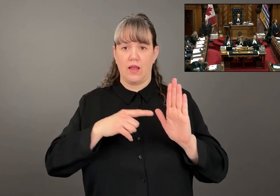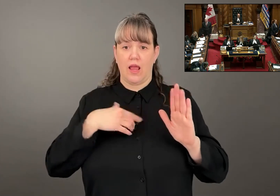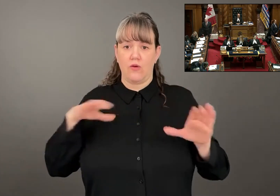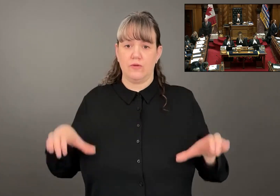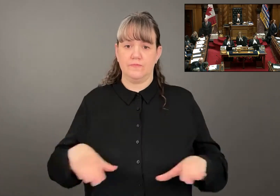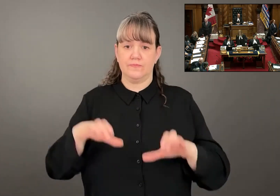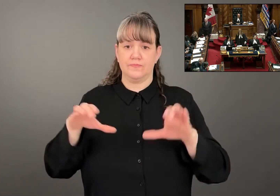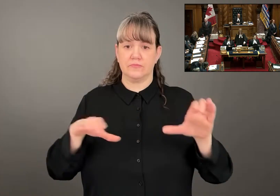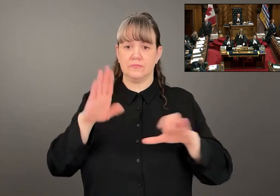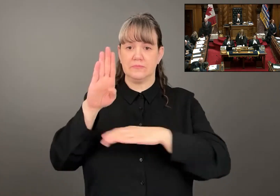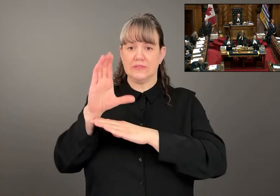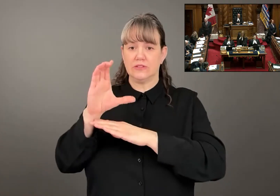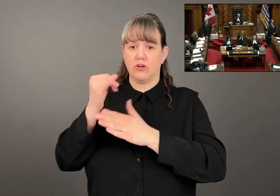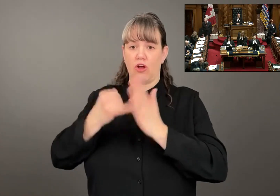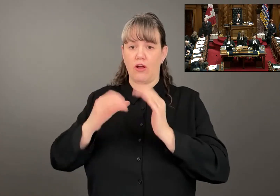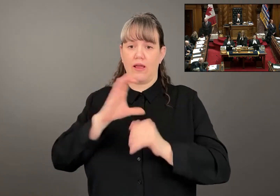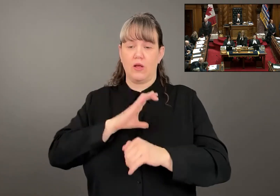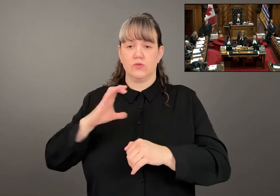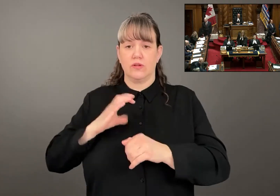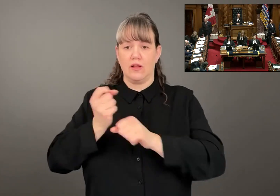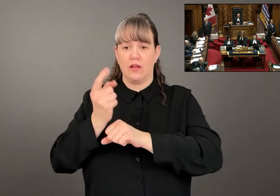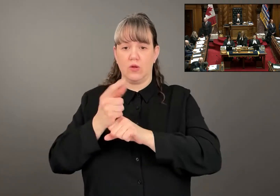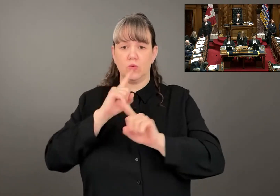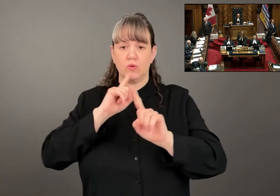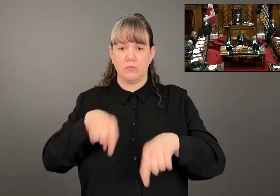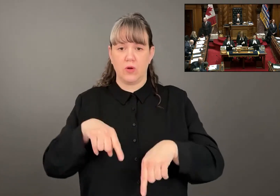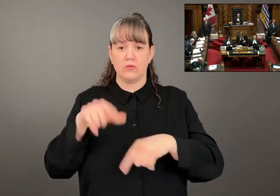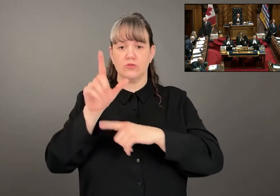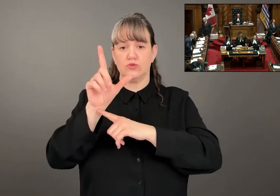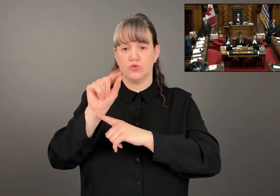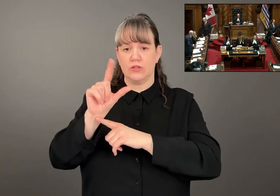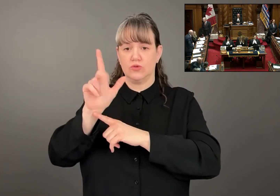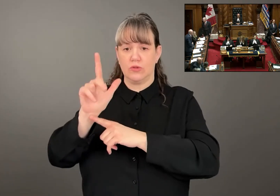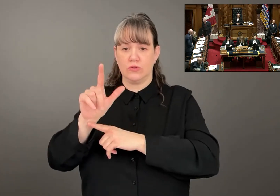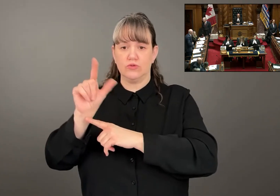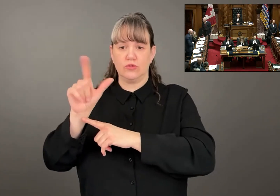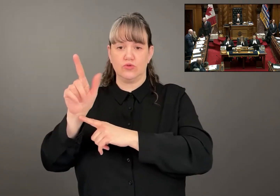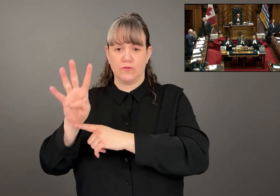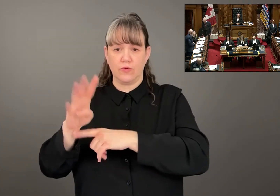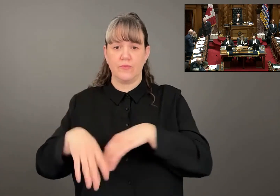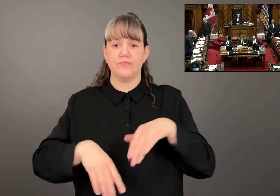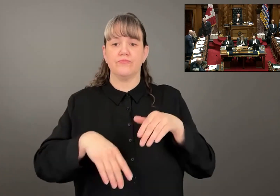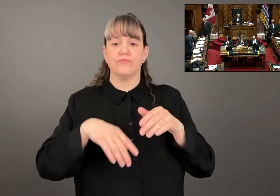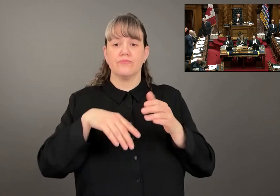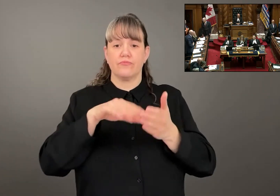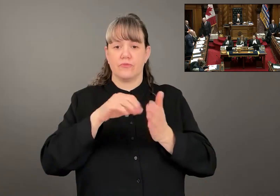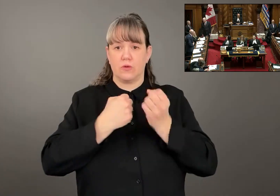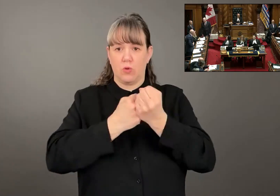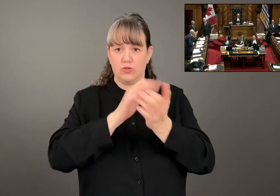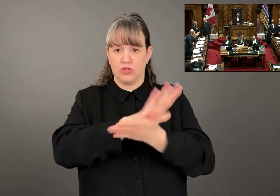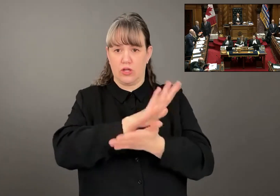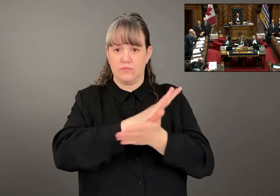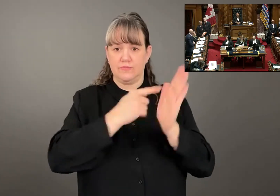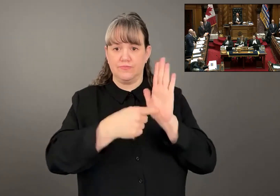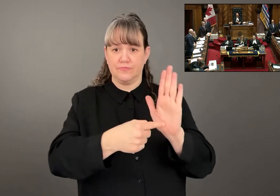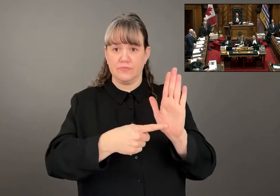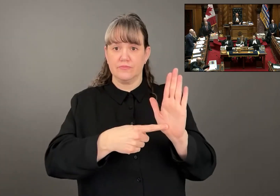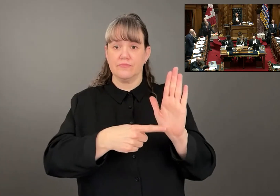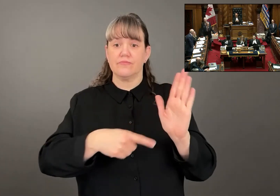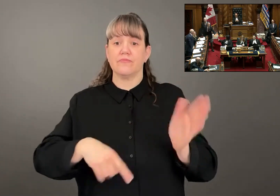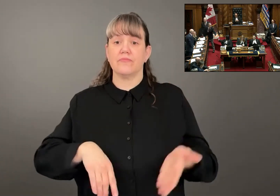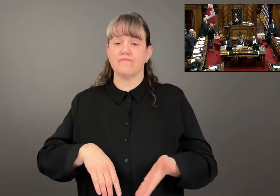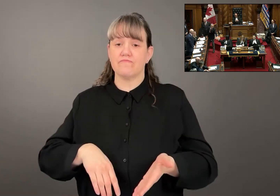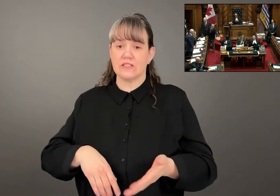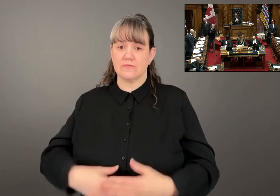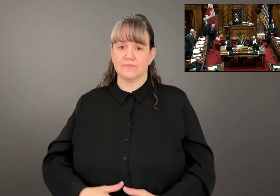Madam Clerk. Orders of the day. Government House Leader. Thank you, Honourable Speaker. I called continued